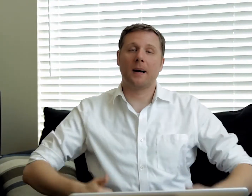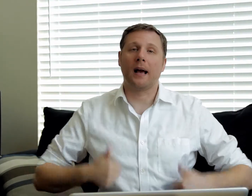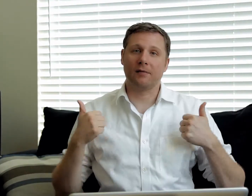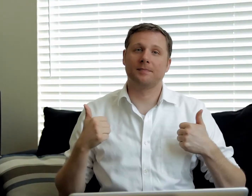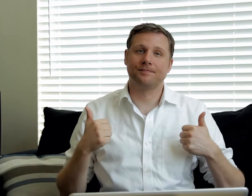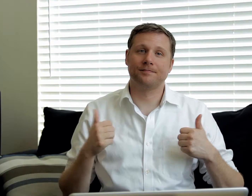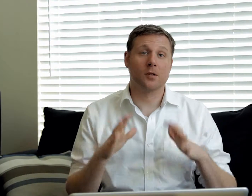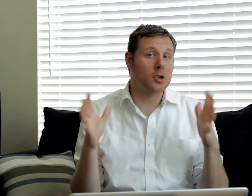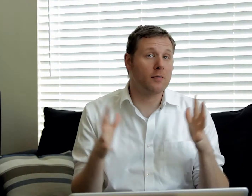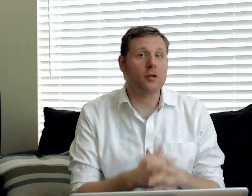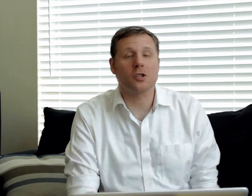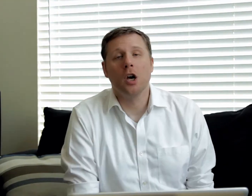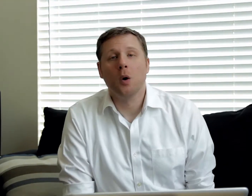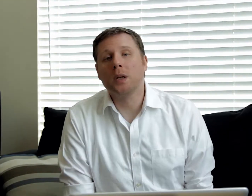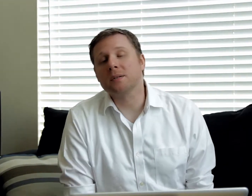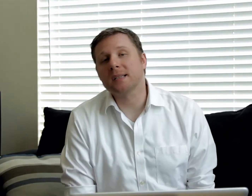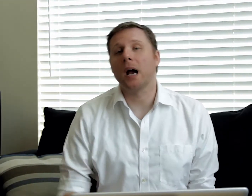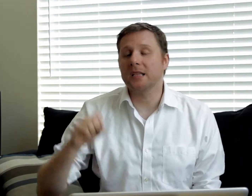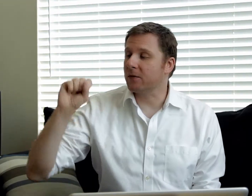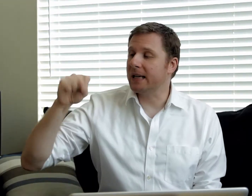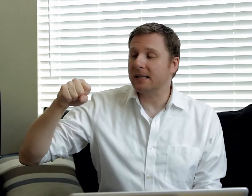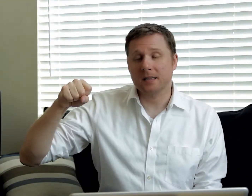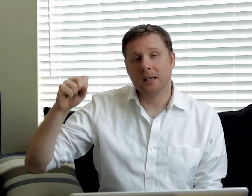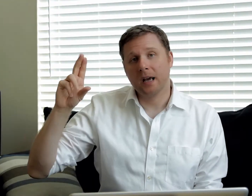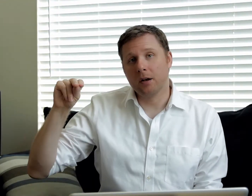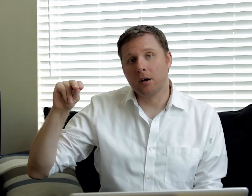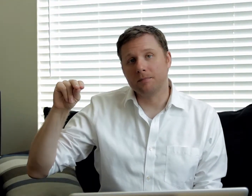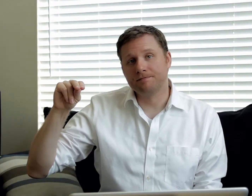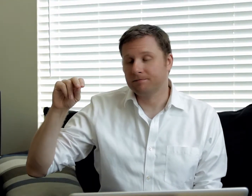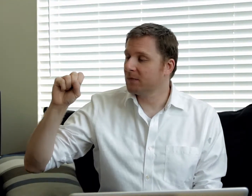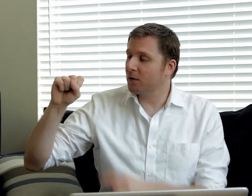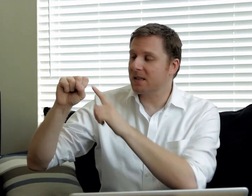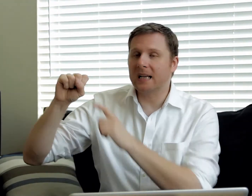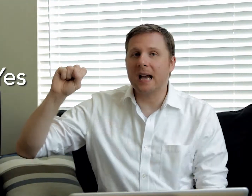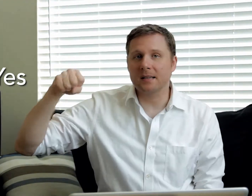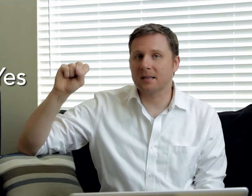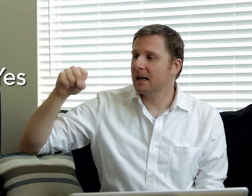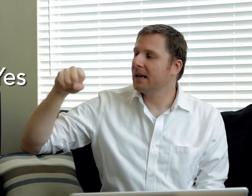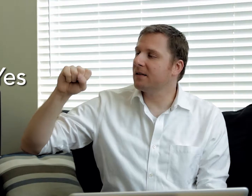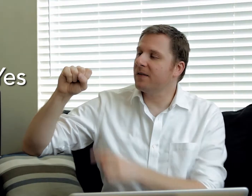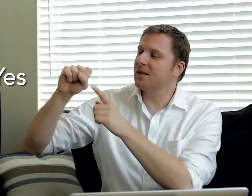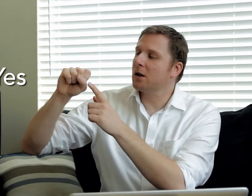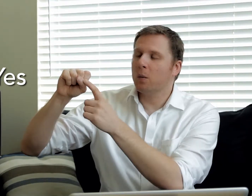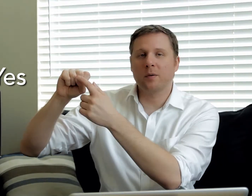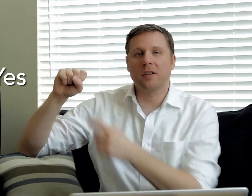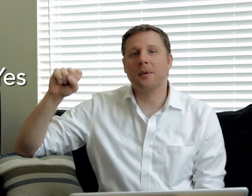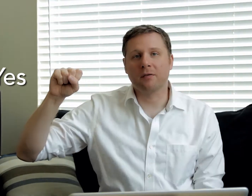My Life. So first, we learn the signs for yes and no. The first sign yes is a fist with your thumb in the